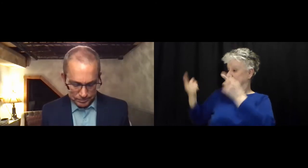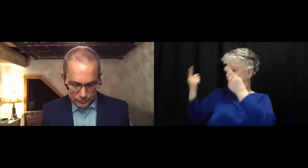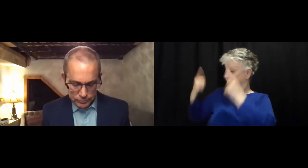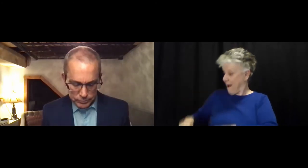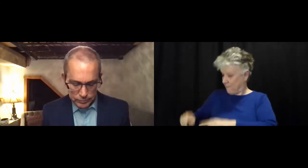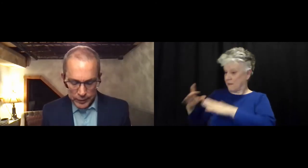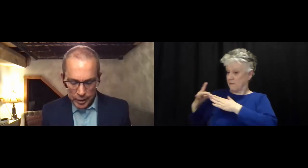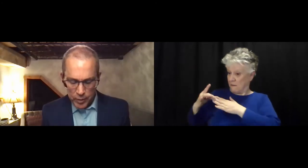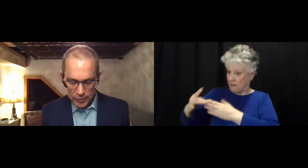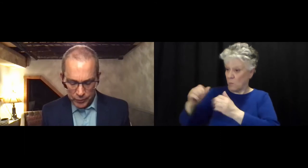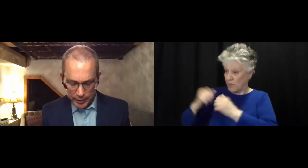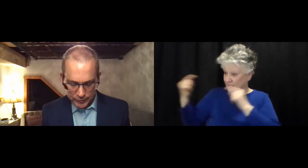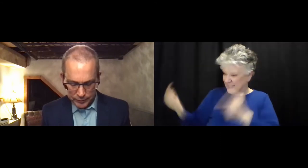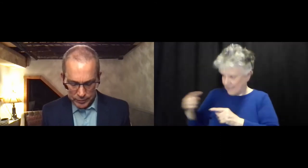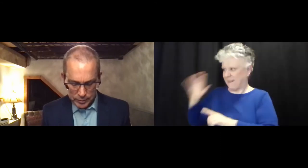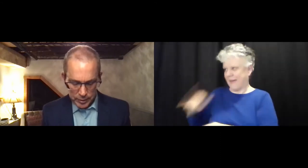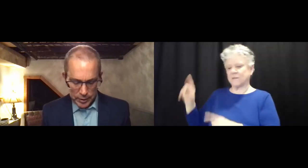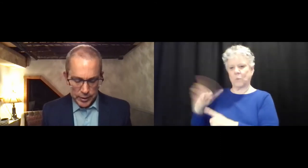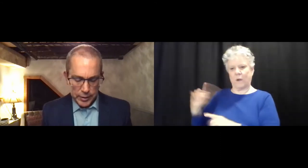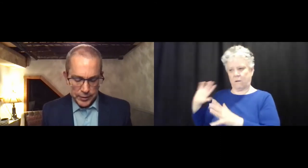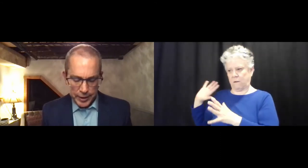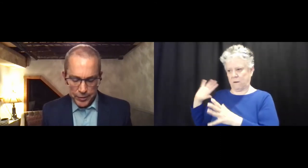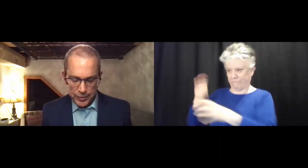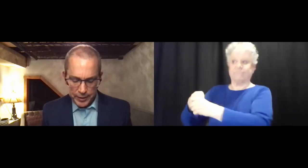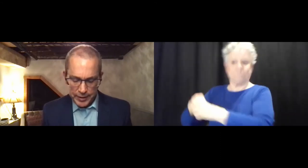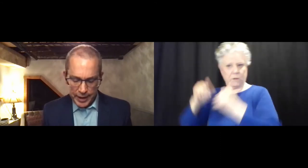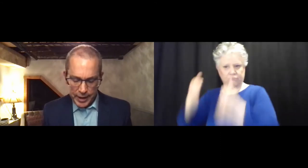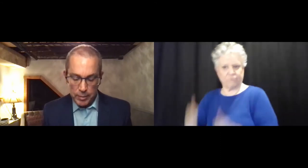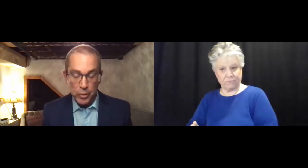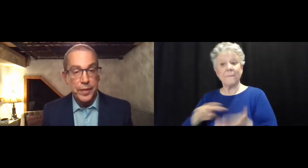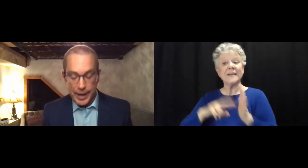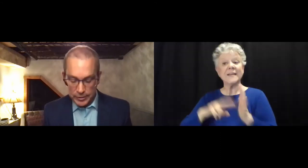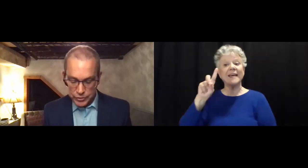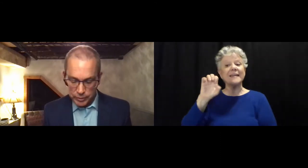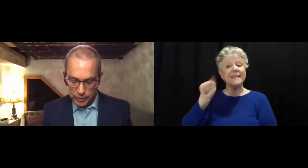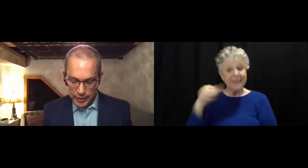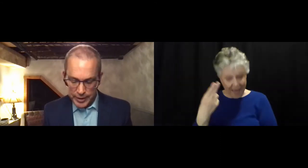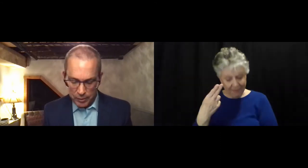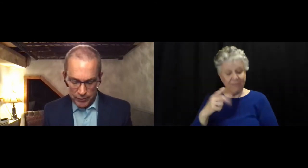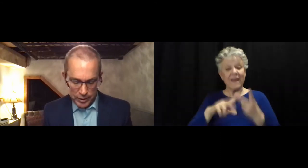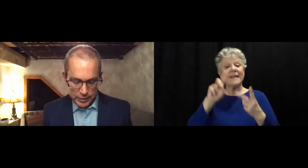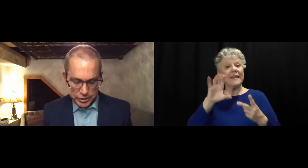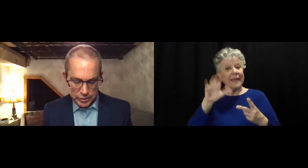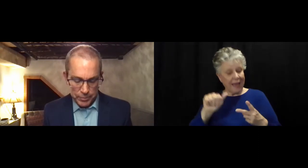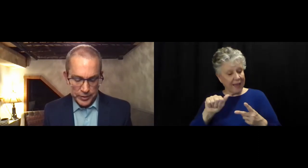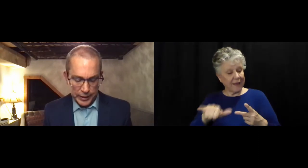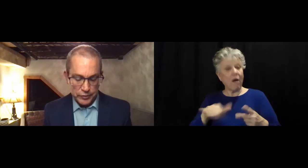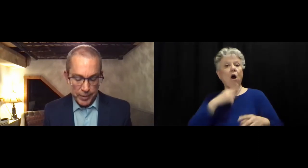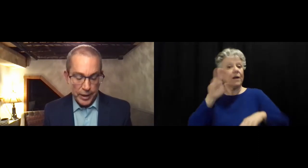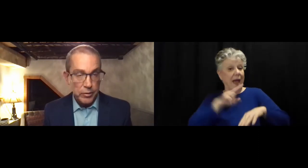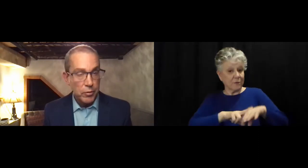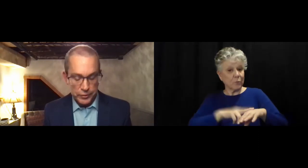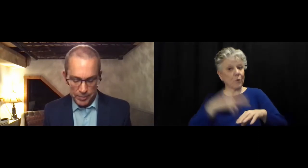sin. Aquinas writes, death and decay are both natural on account of our condition